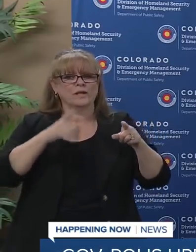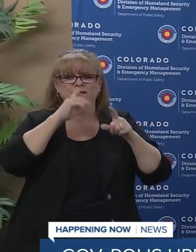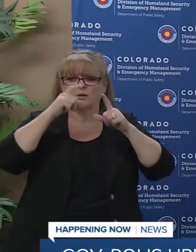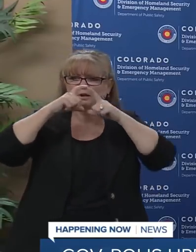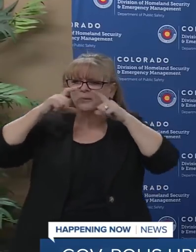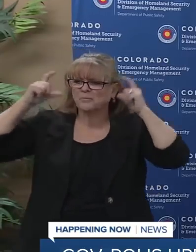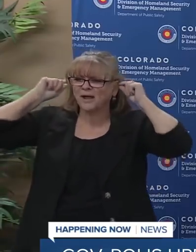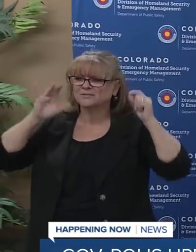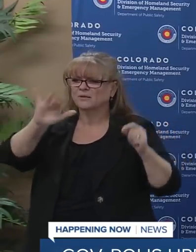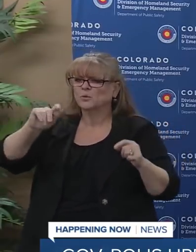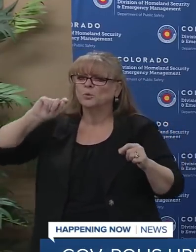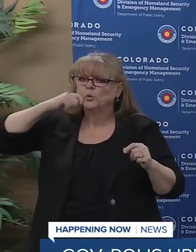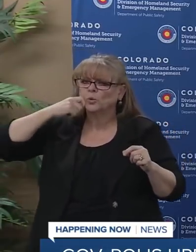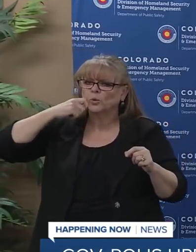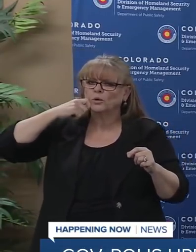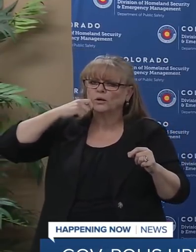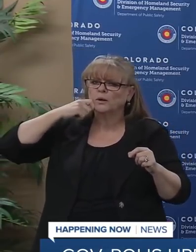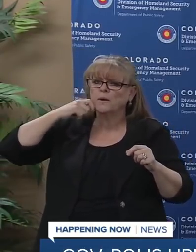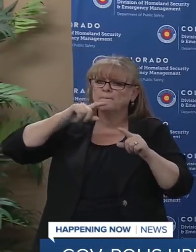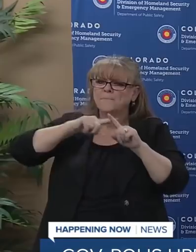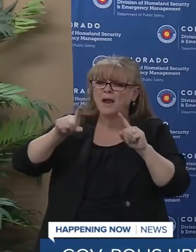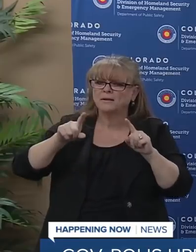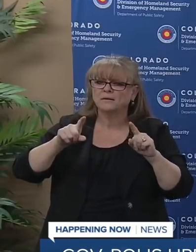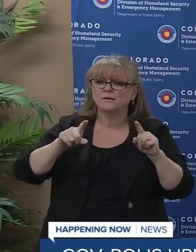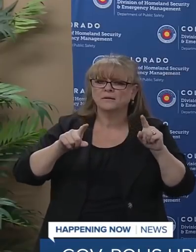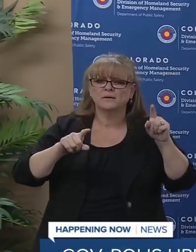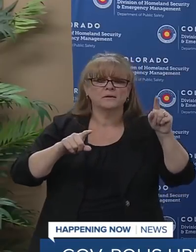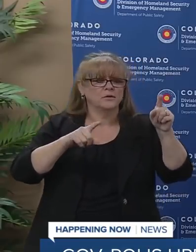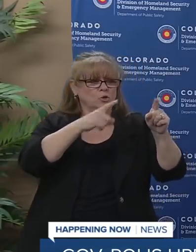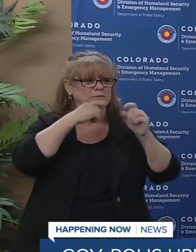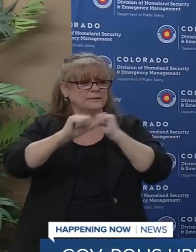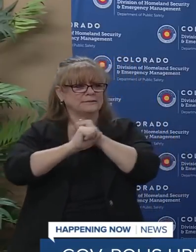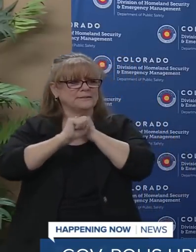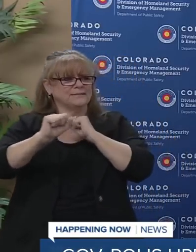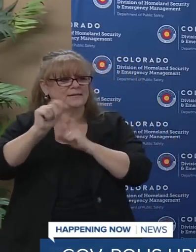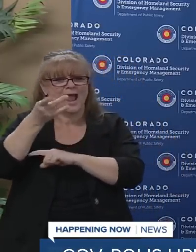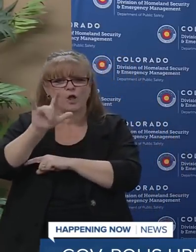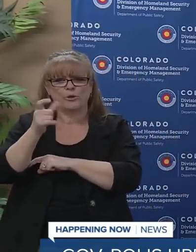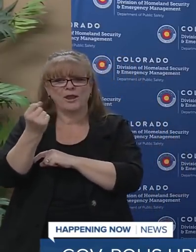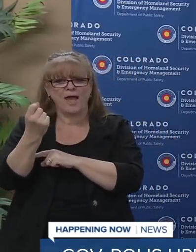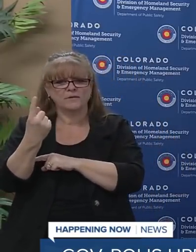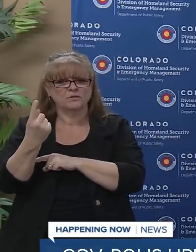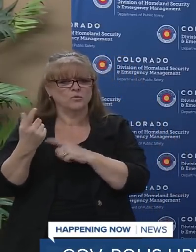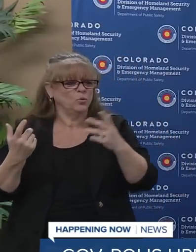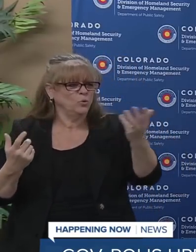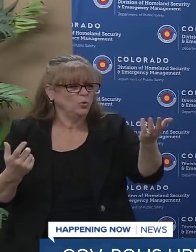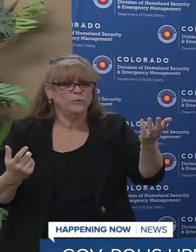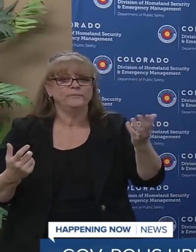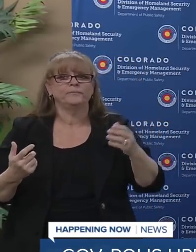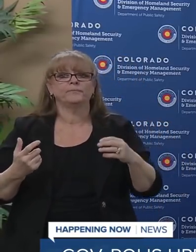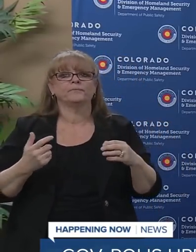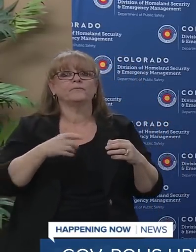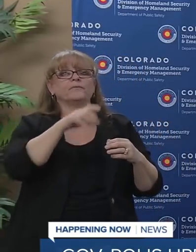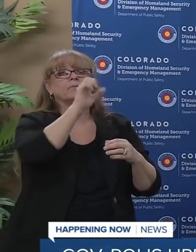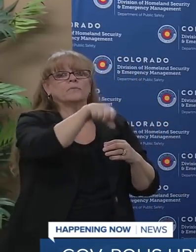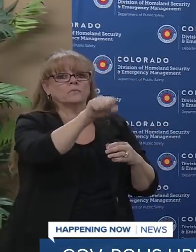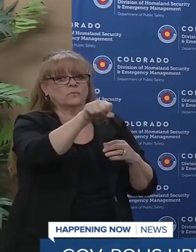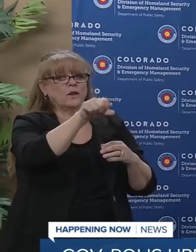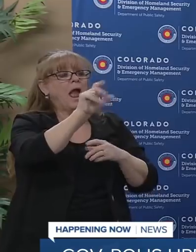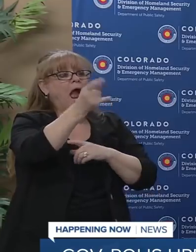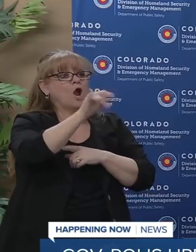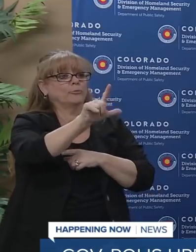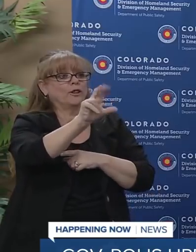April 11th, or have you done that? We've just missed it. No, we extended school closures till April 30th. Somebody asked us at the